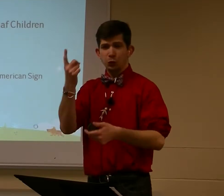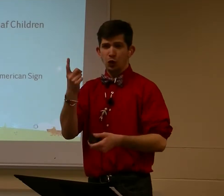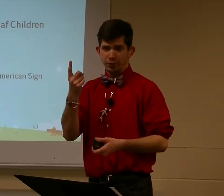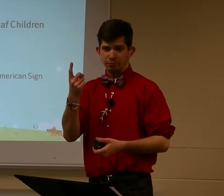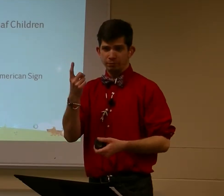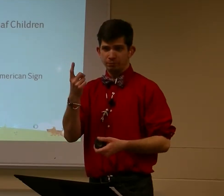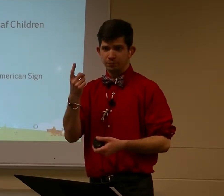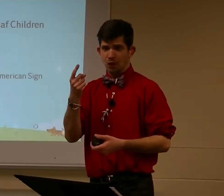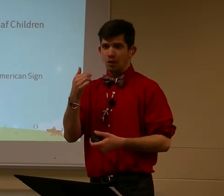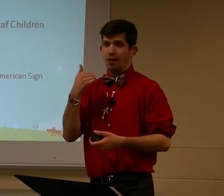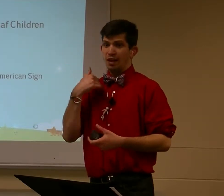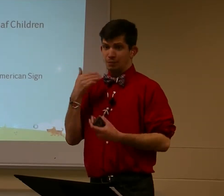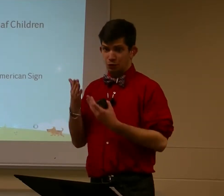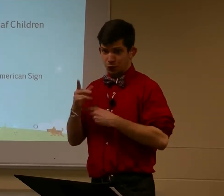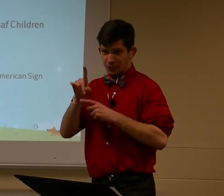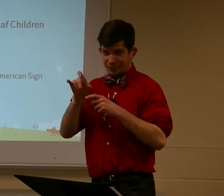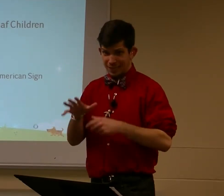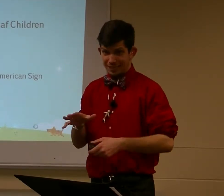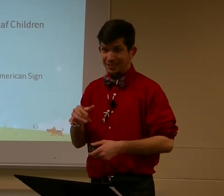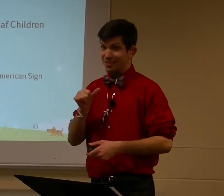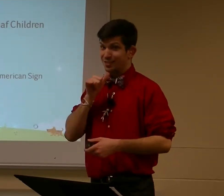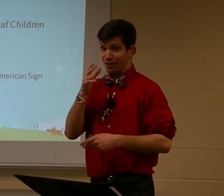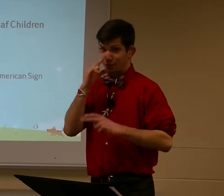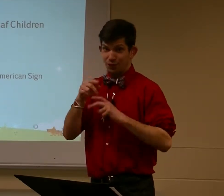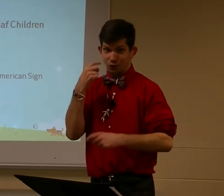one, I've been through this test and it's not fun for me.